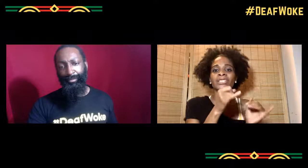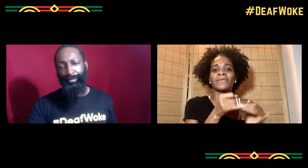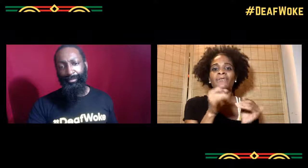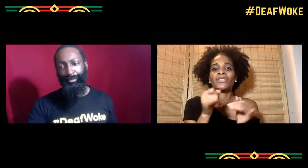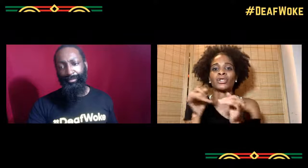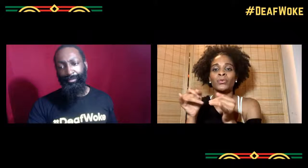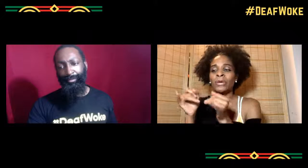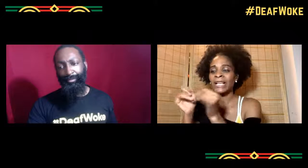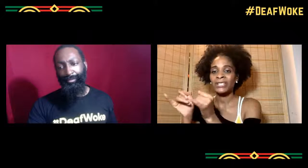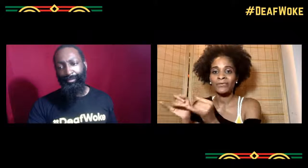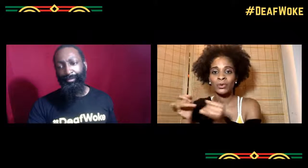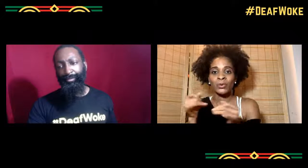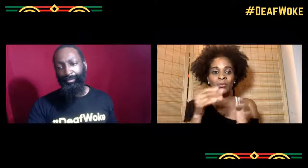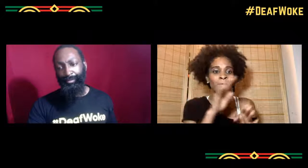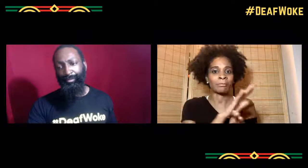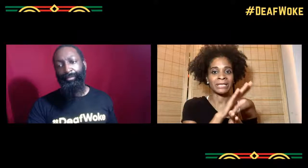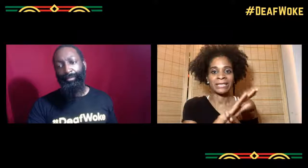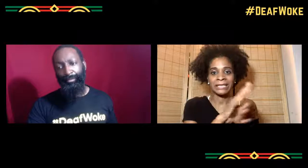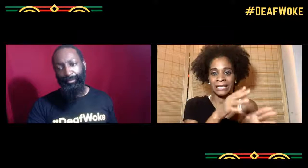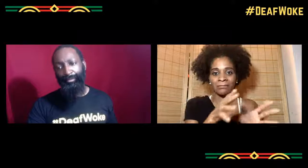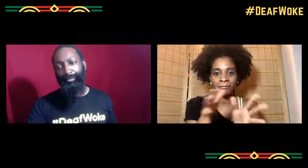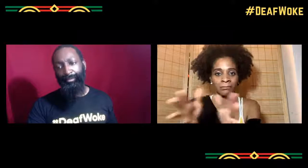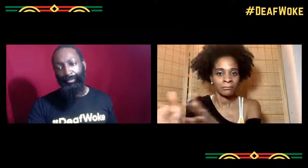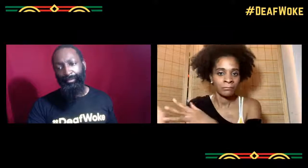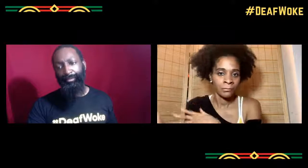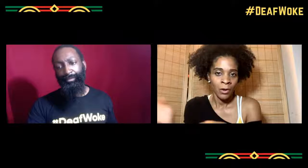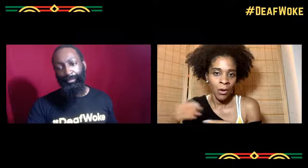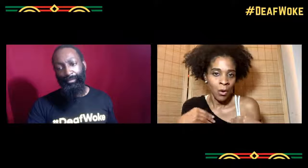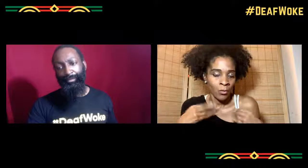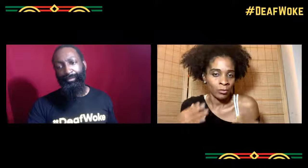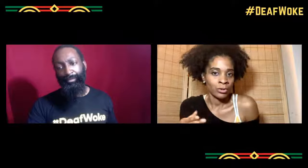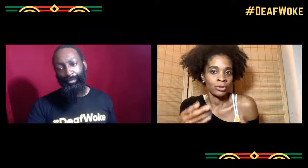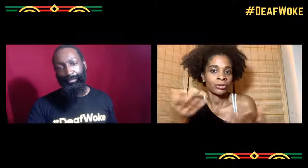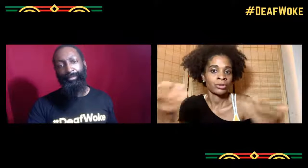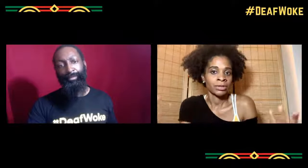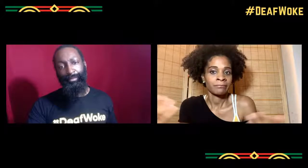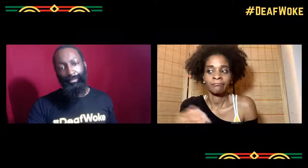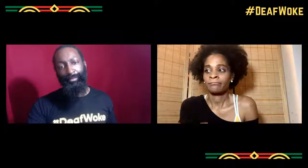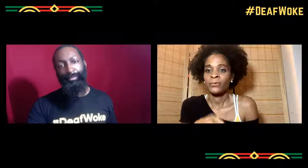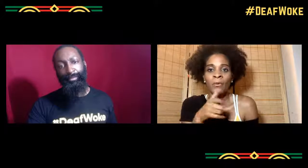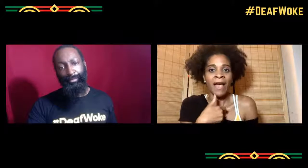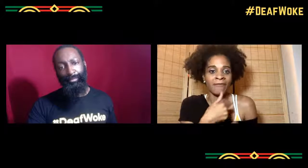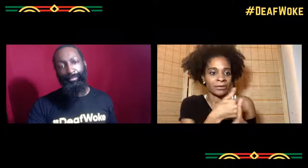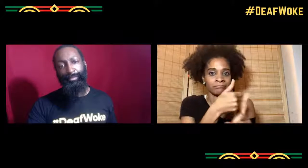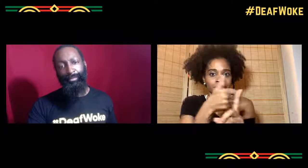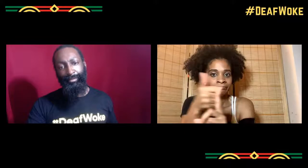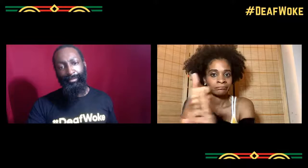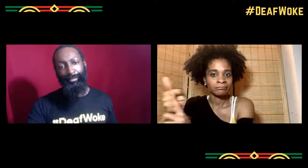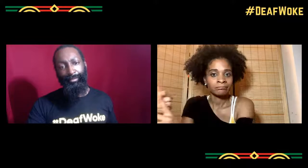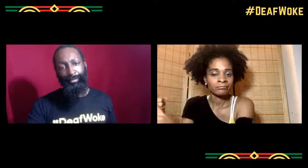businesses. And so really the individual businesses,